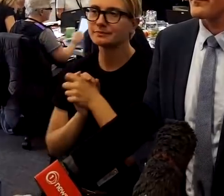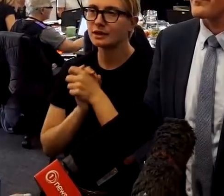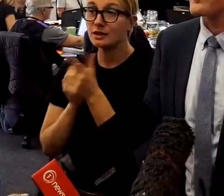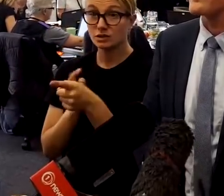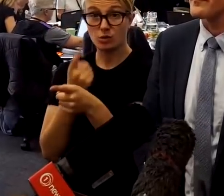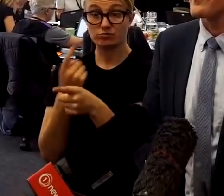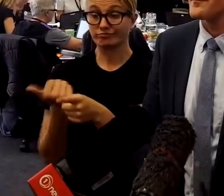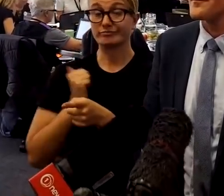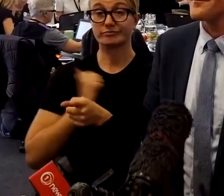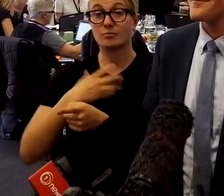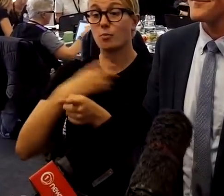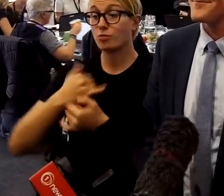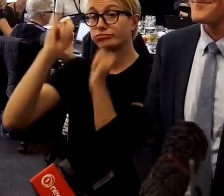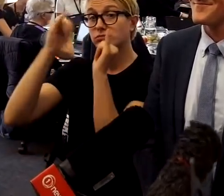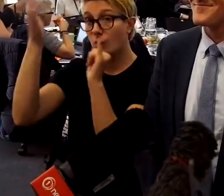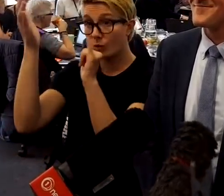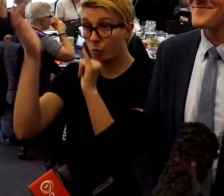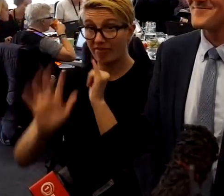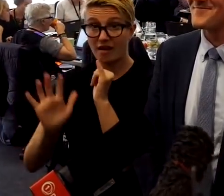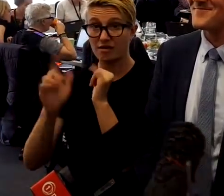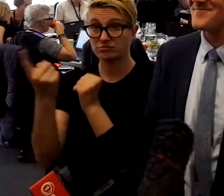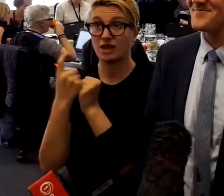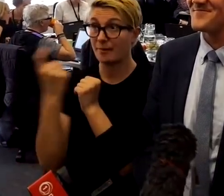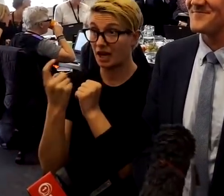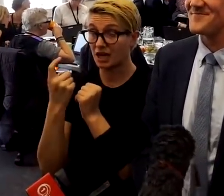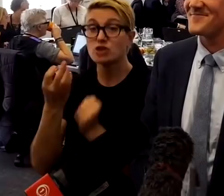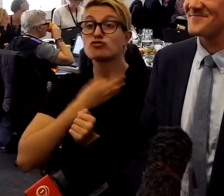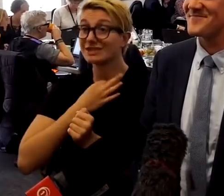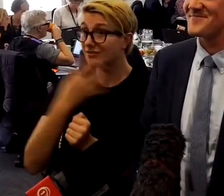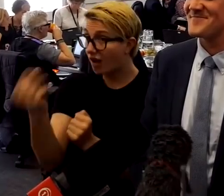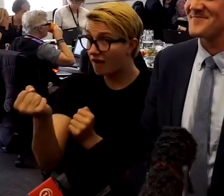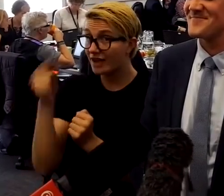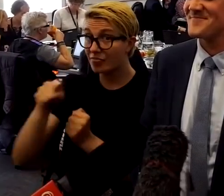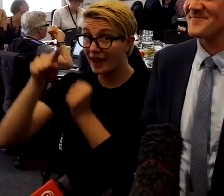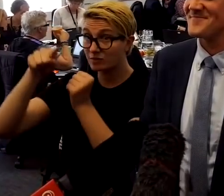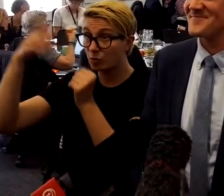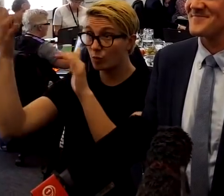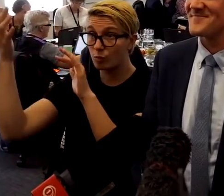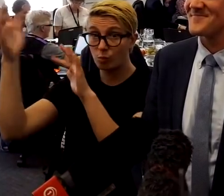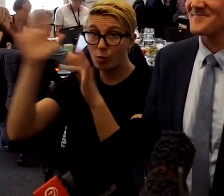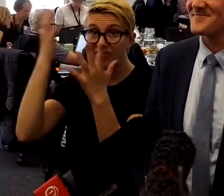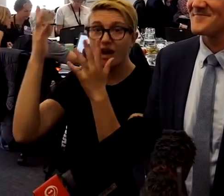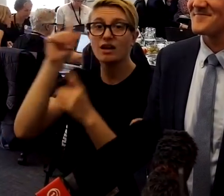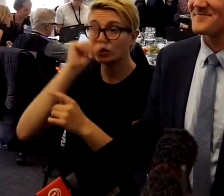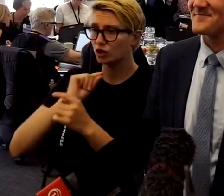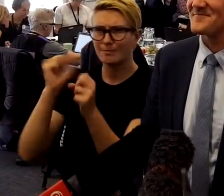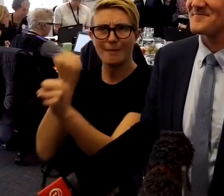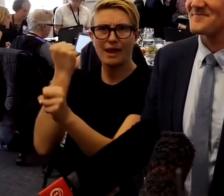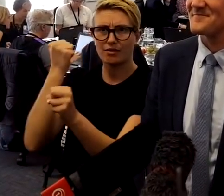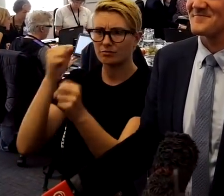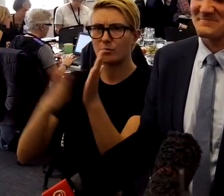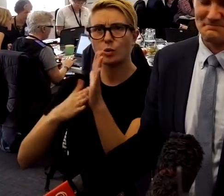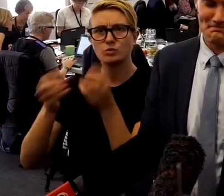bad weather coming our way. Is there a real risk that that weather could cause the Molesworth Street building to come down?